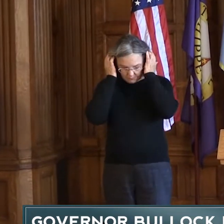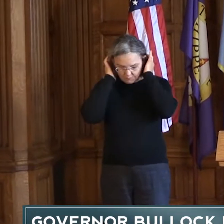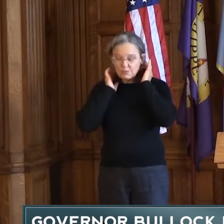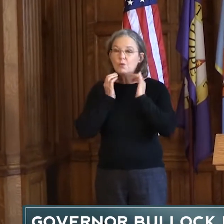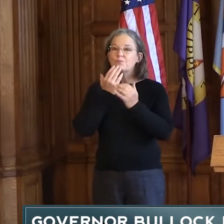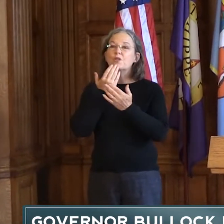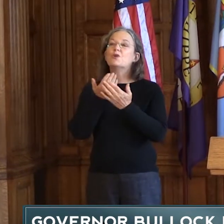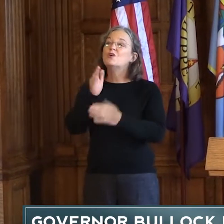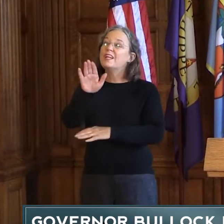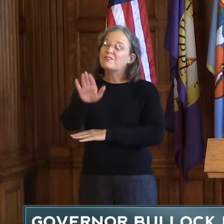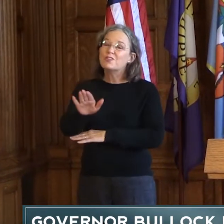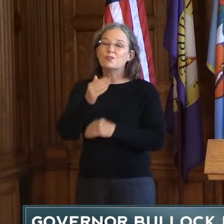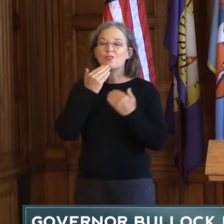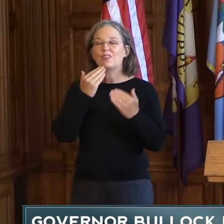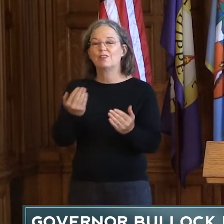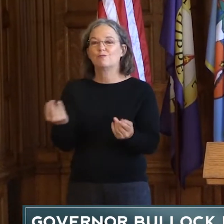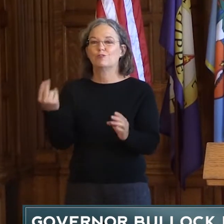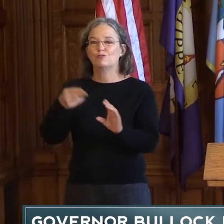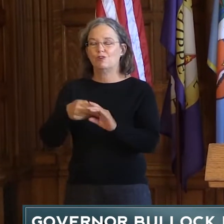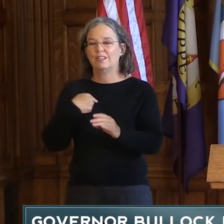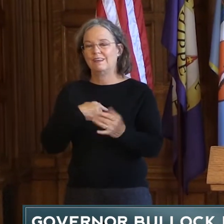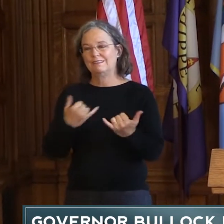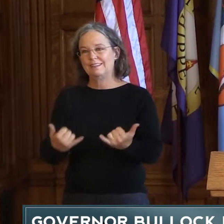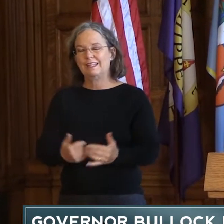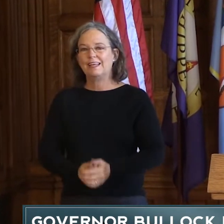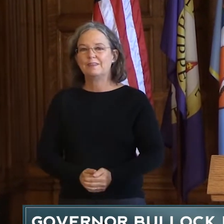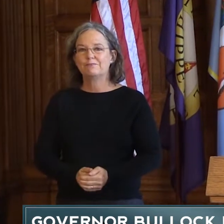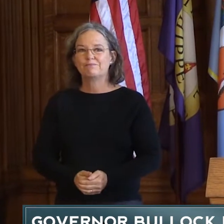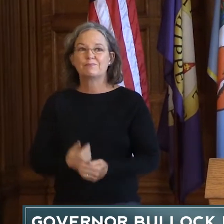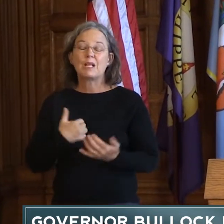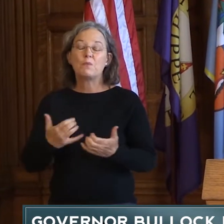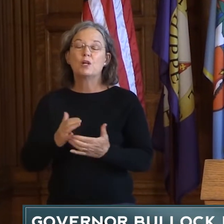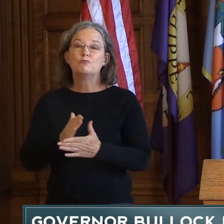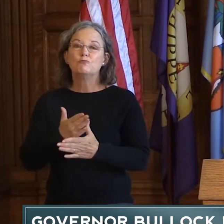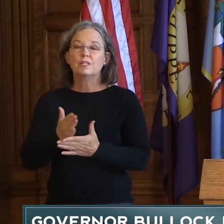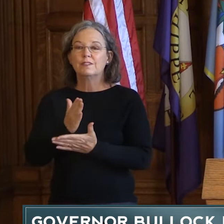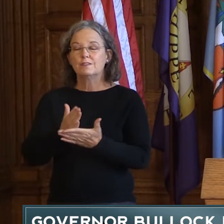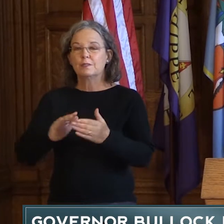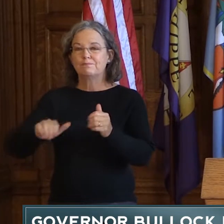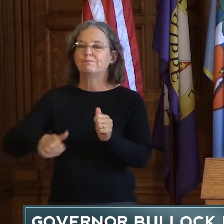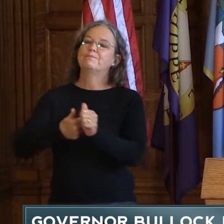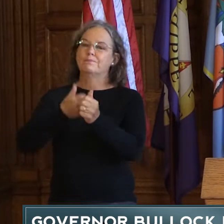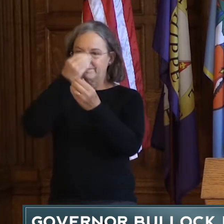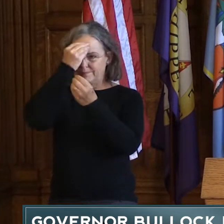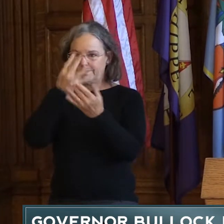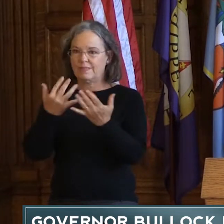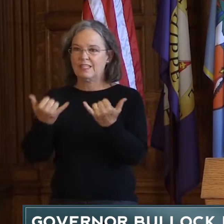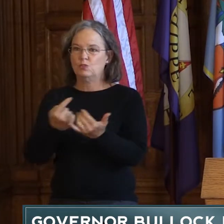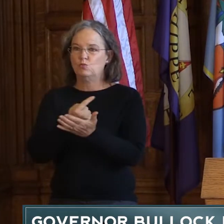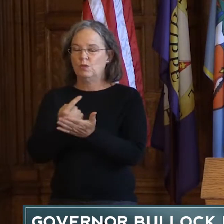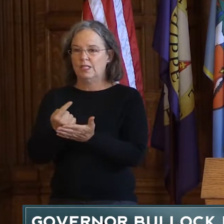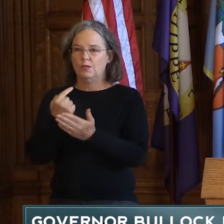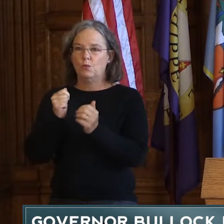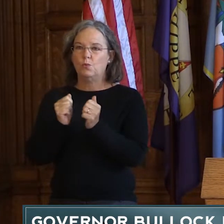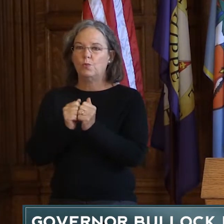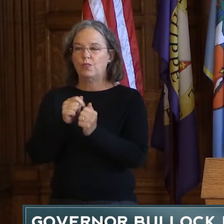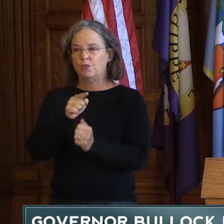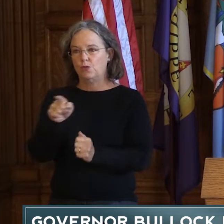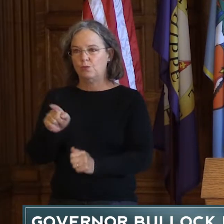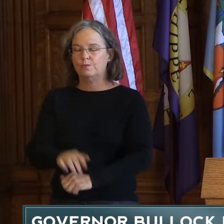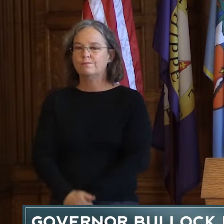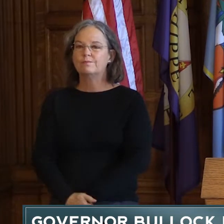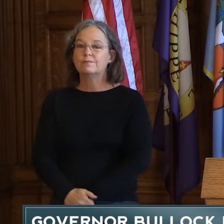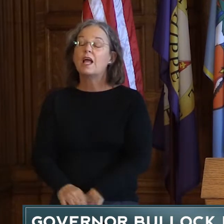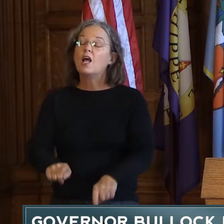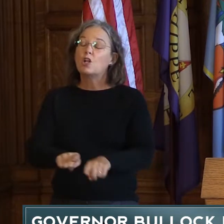Good afternoon, and thank you for joining in today. I just wanted to share some updates from this week with you and